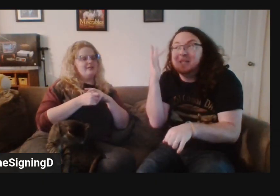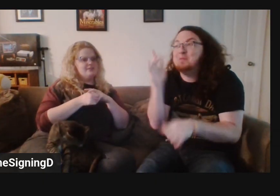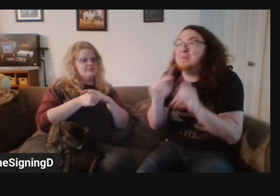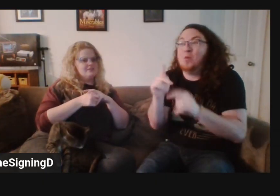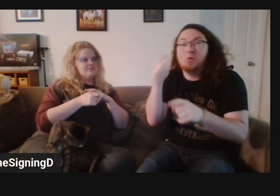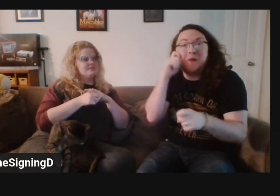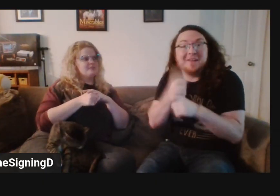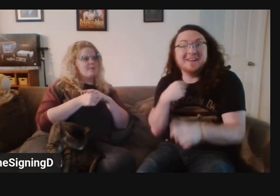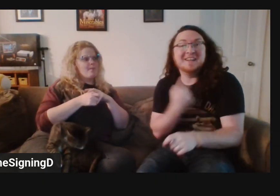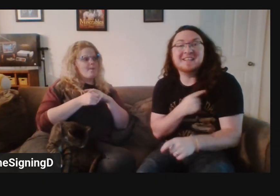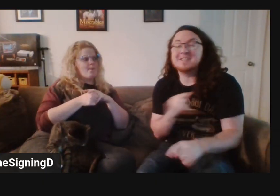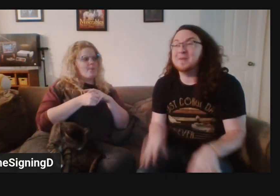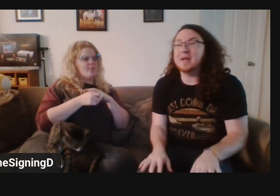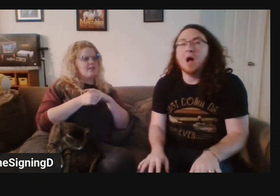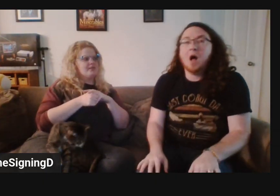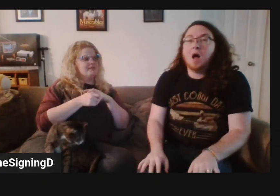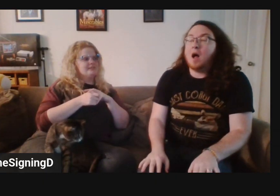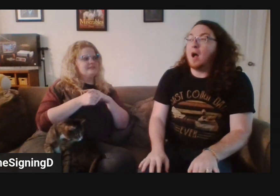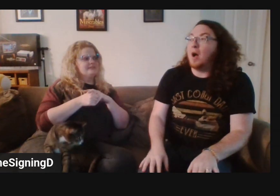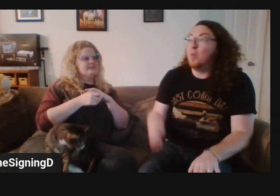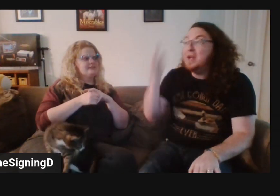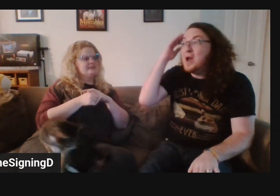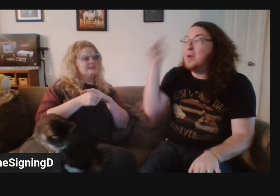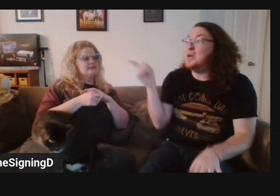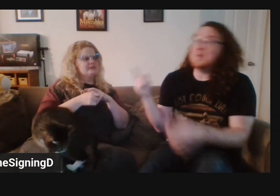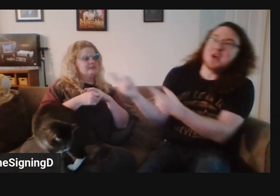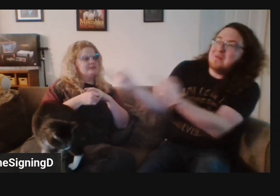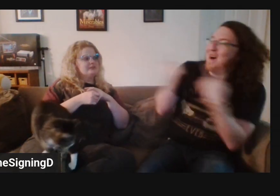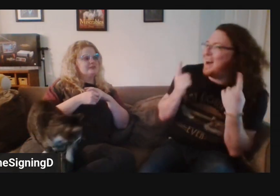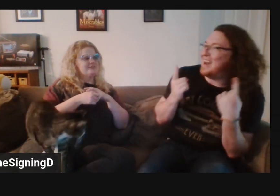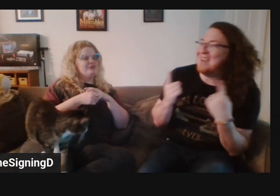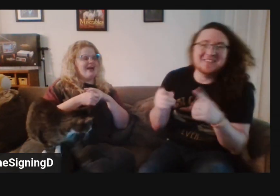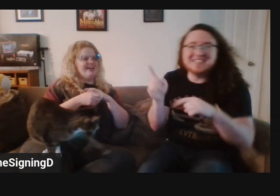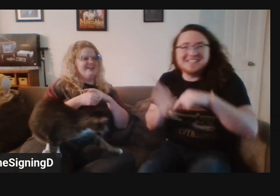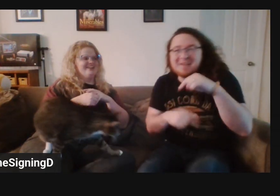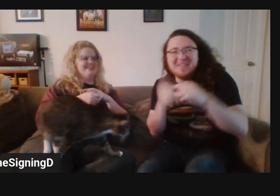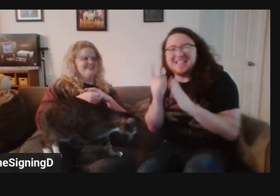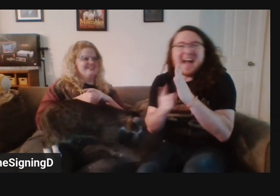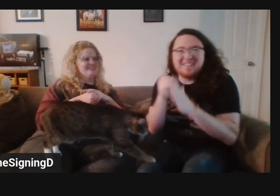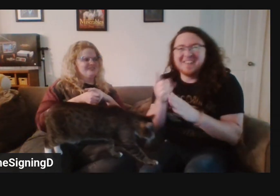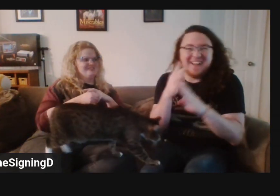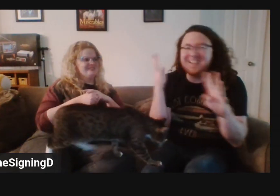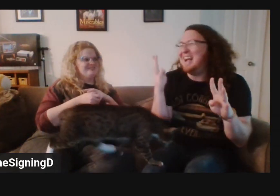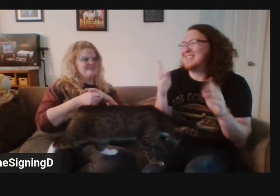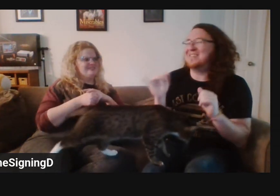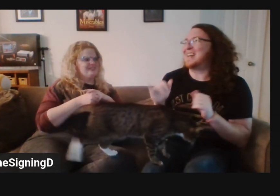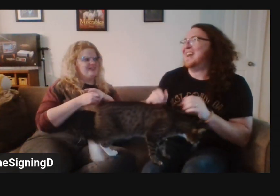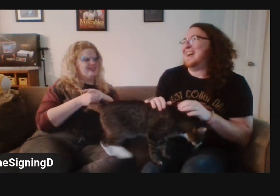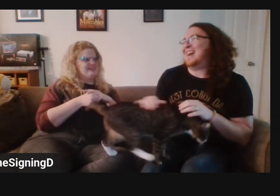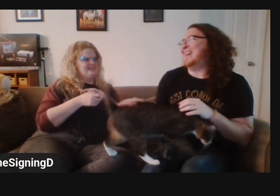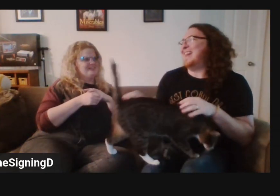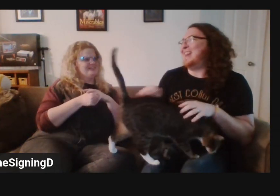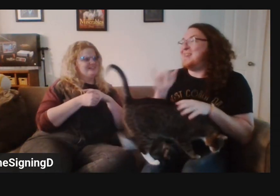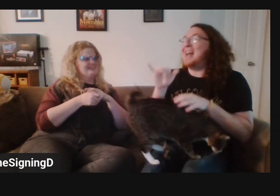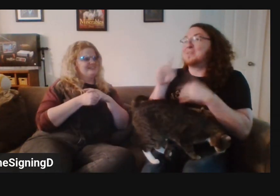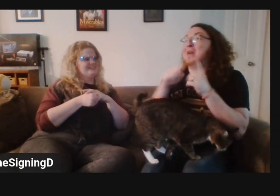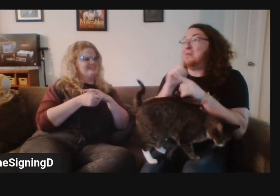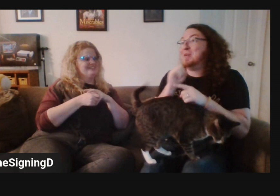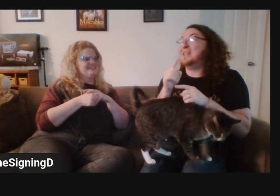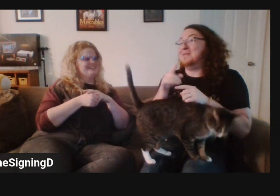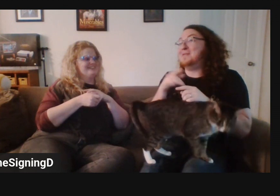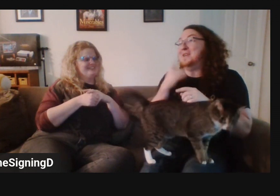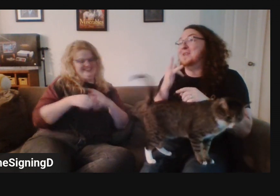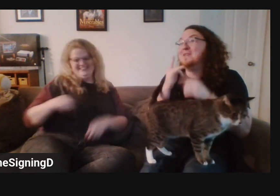just because people will recognize us and be like, oh, we know you, come on. And we'll just skip these hour-long lines. And I'm like, that's